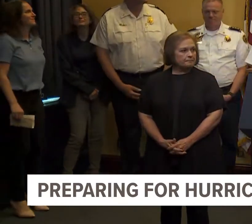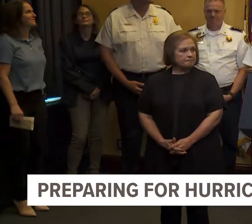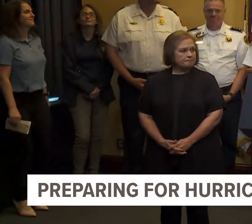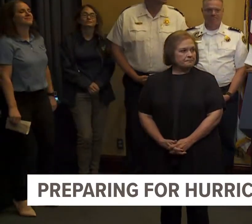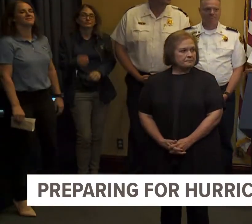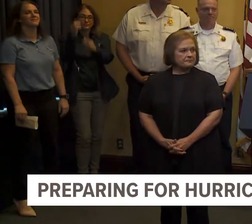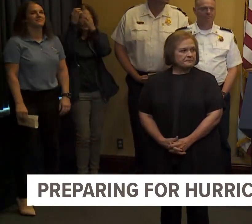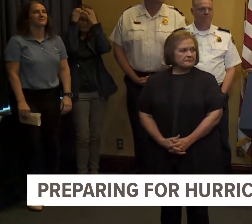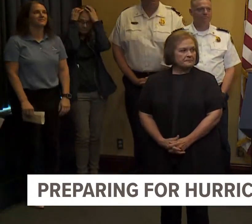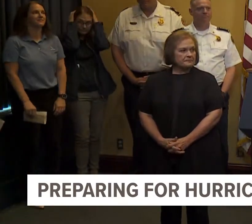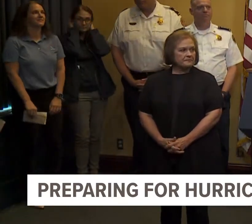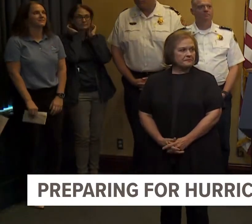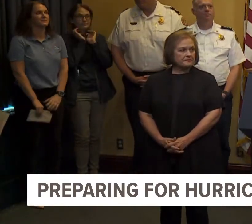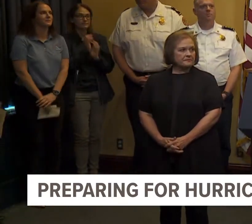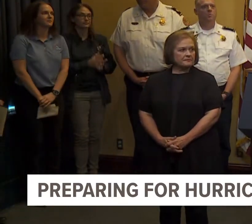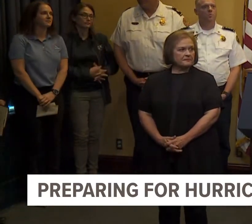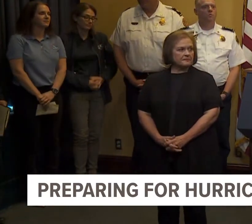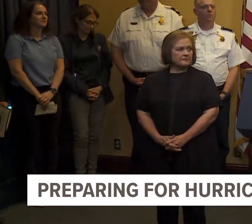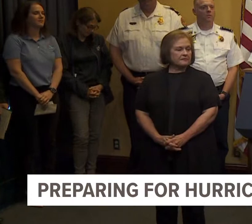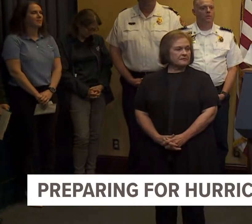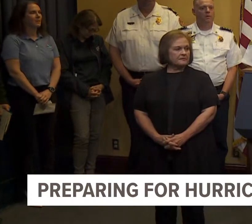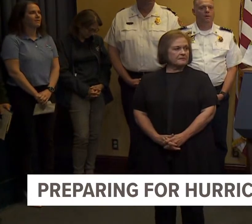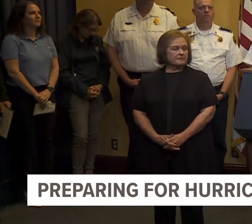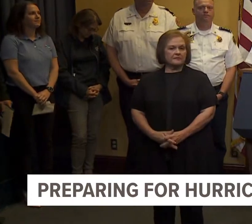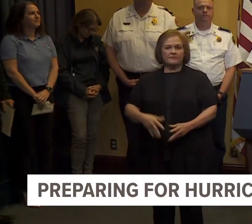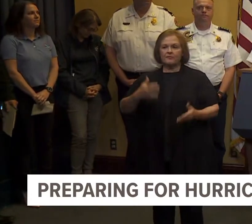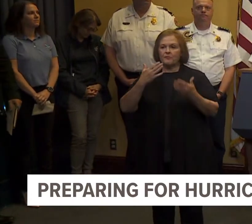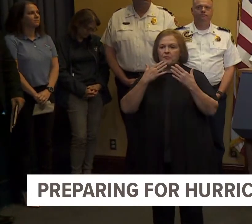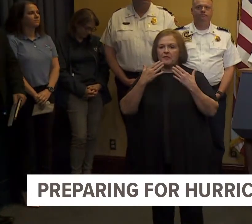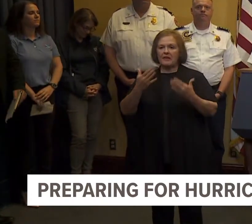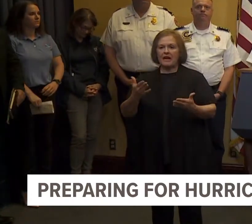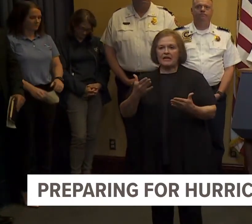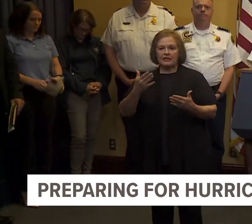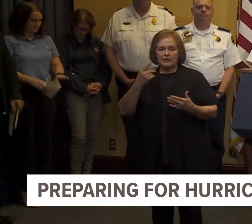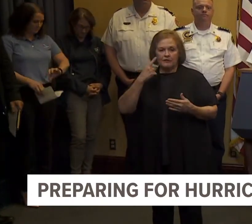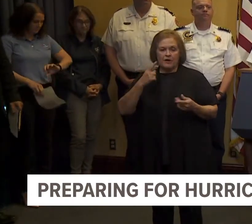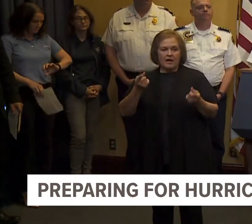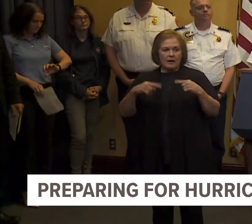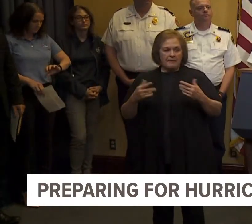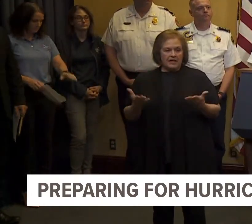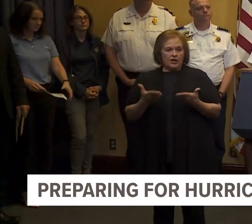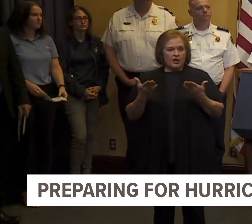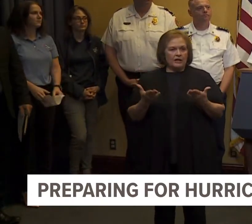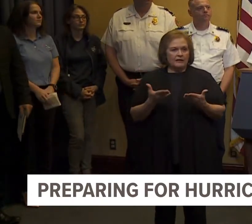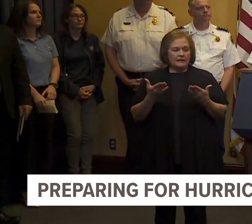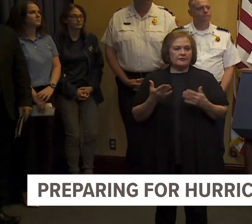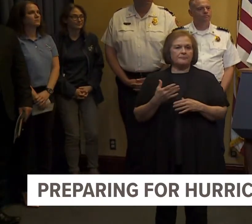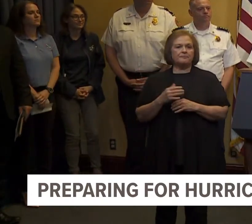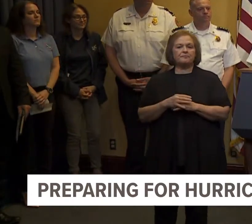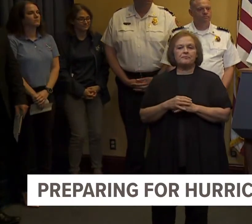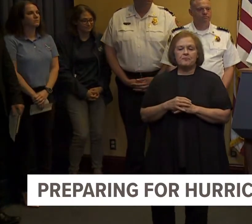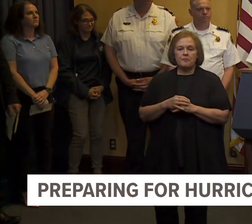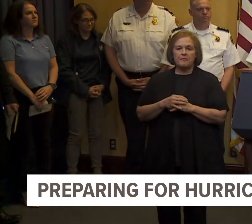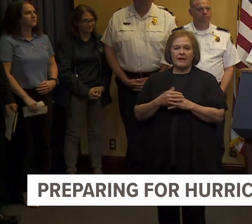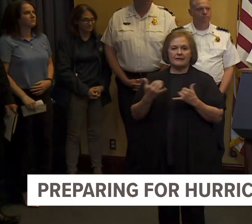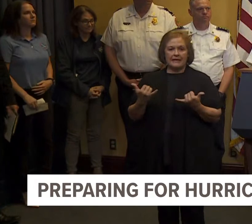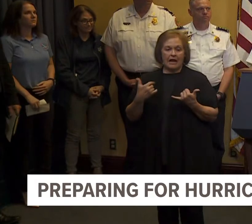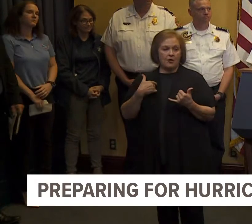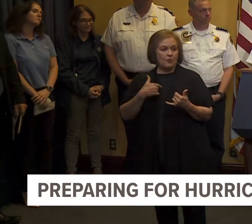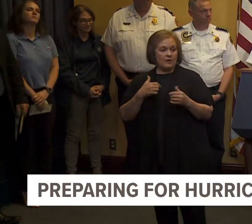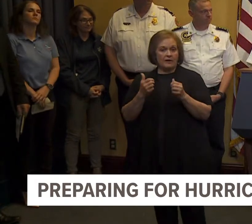Yeah, come on in. Well, thank you again for being here, and once again, as we're all